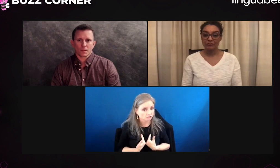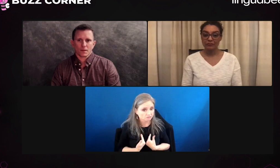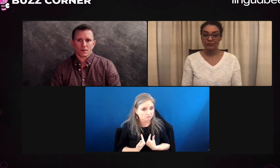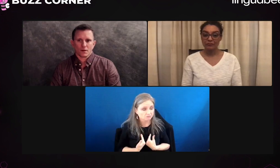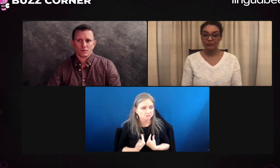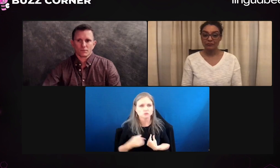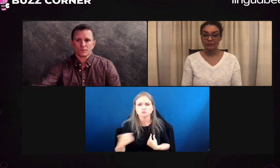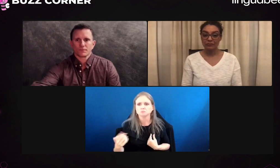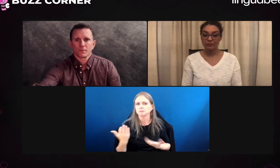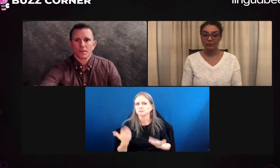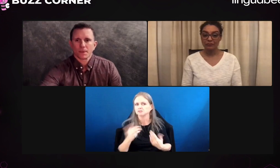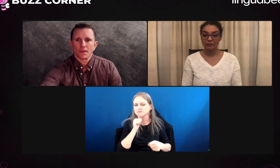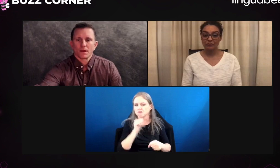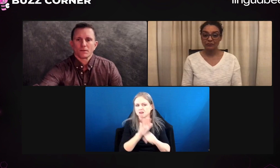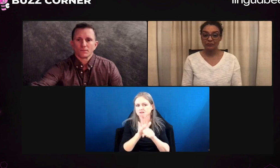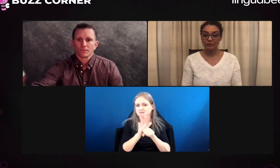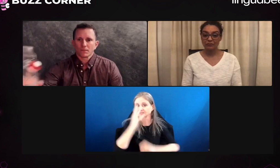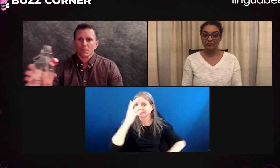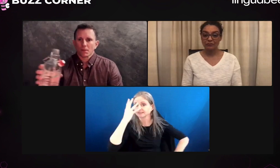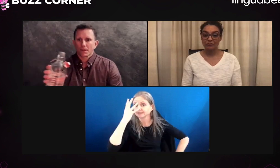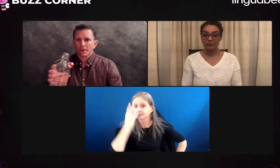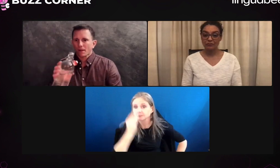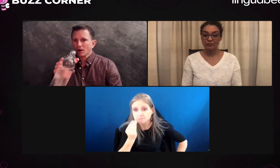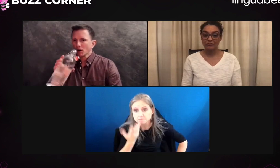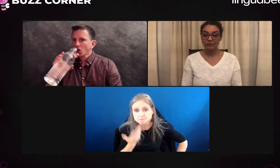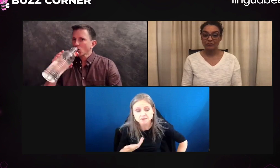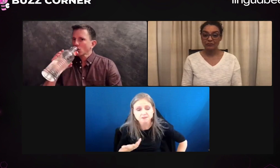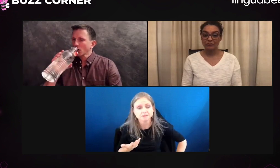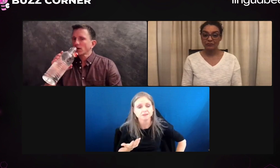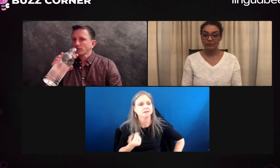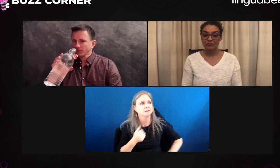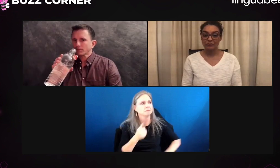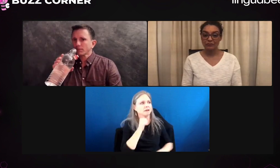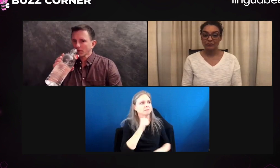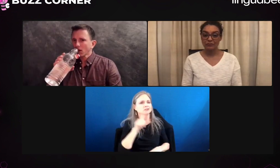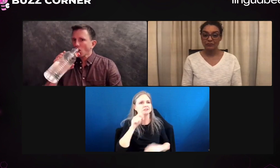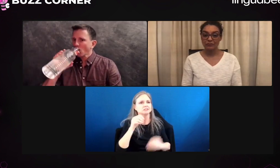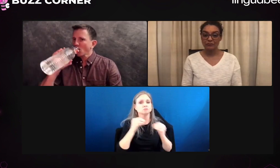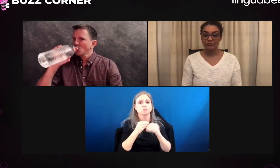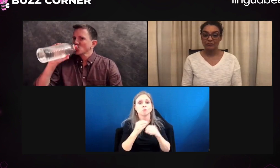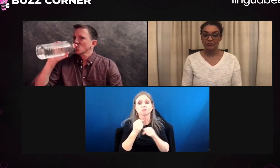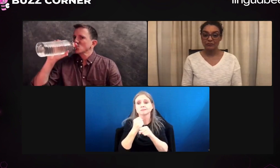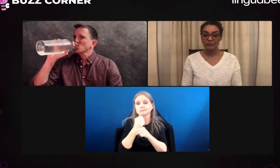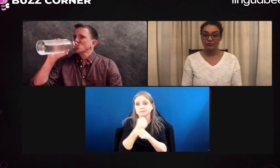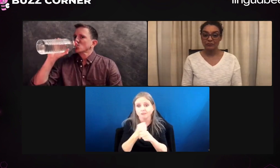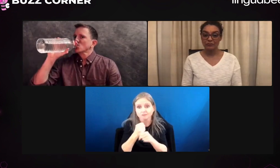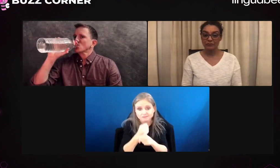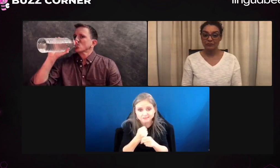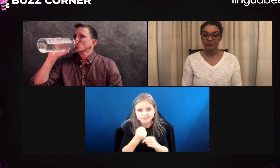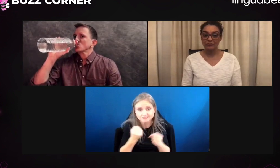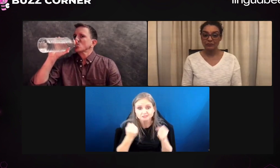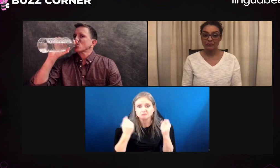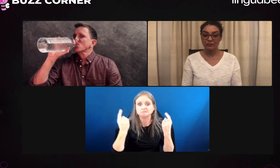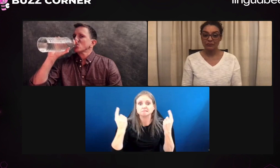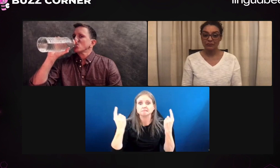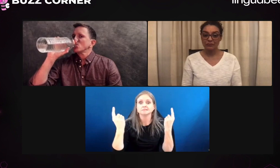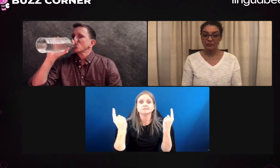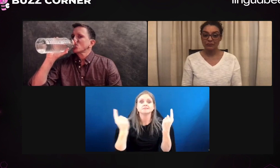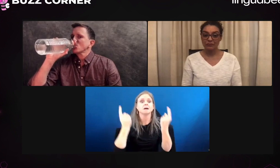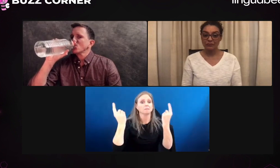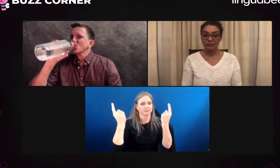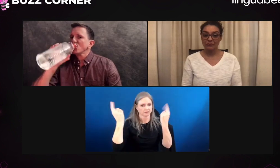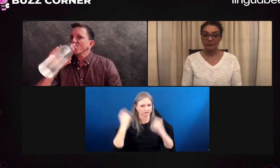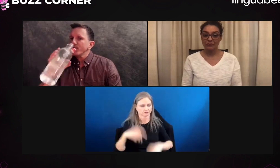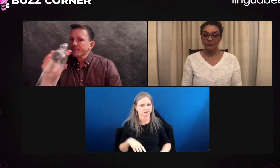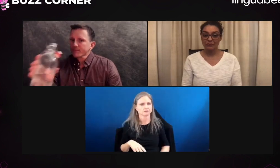and it could have been that this interpreter was tired. Maybe this person didn't get enough sleep. Maybe